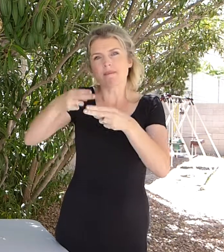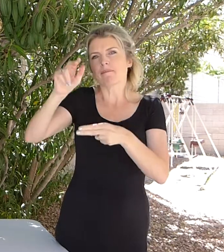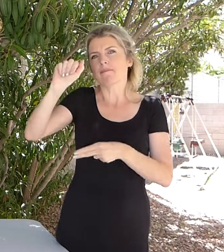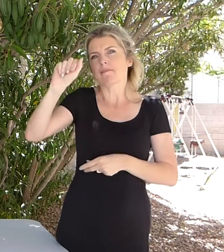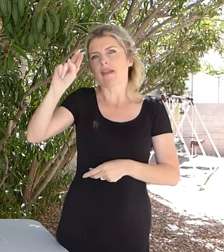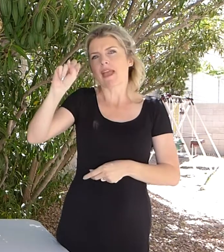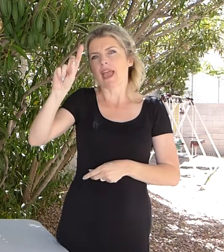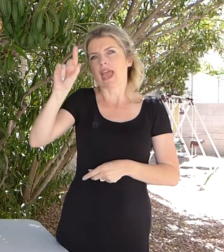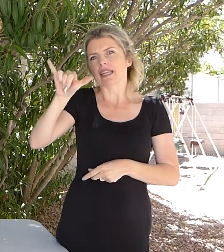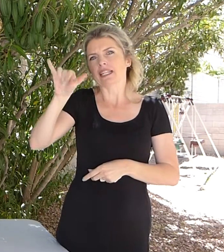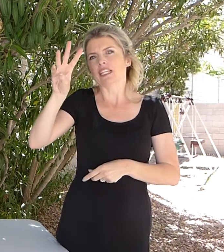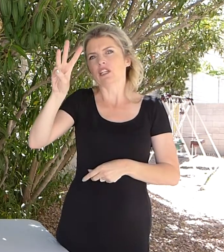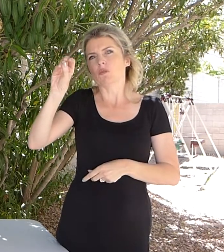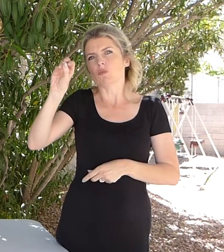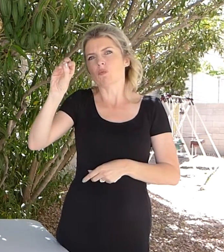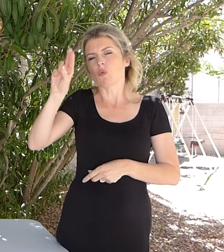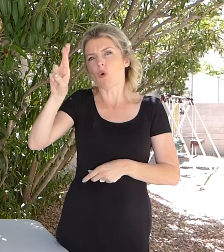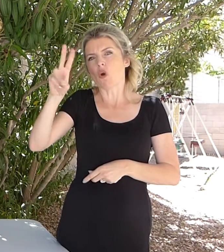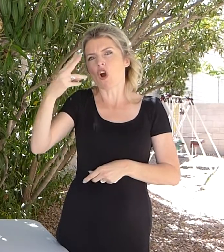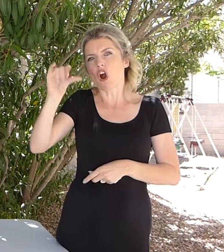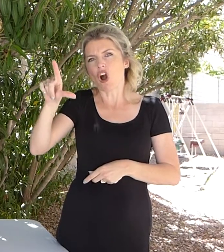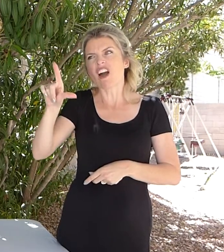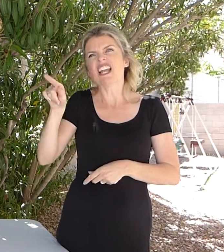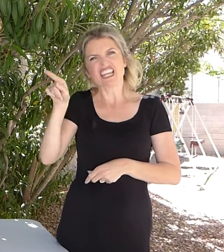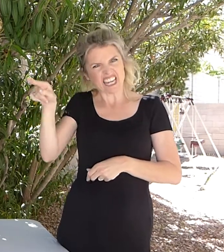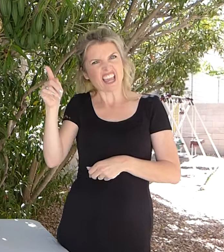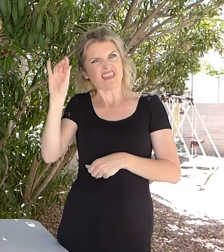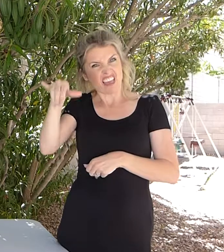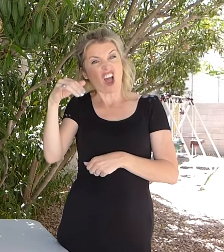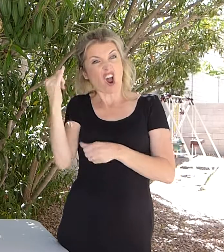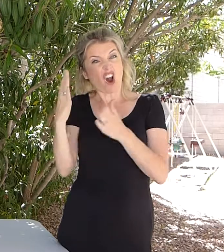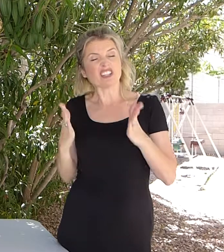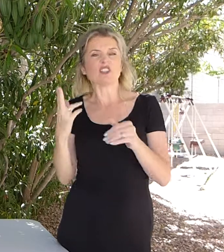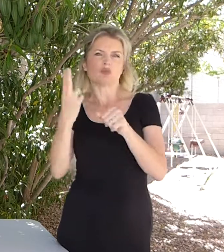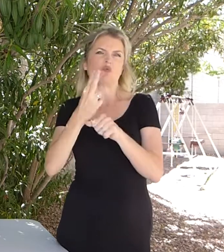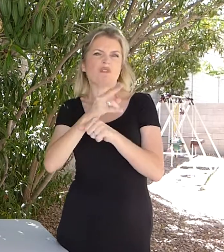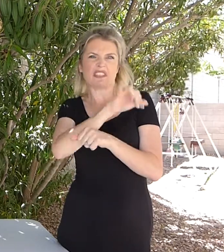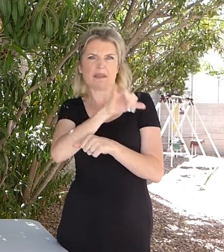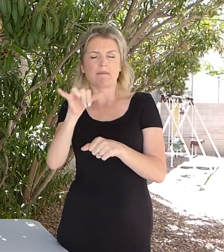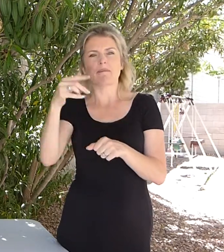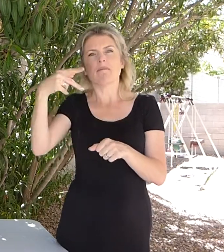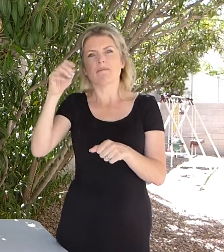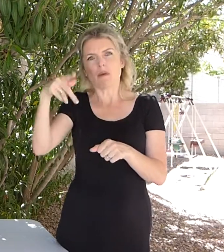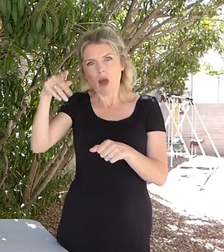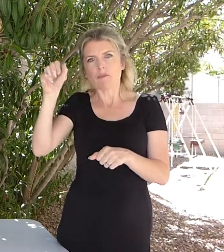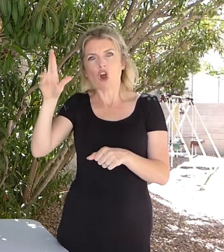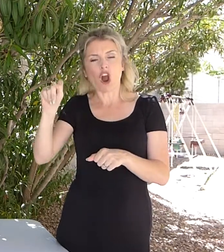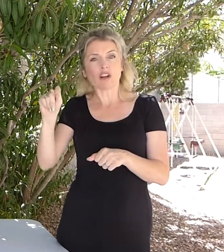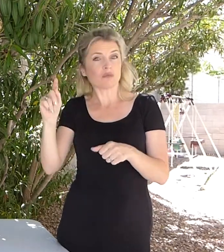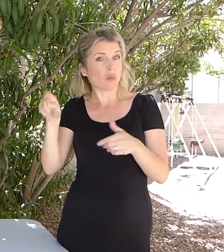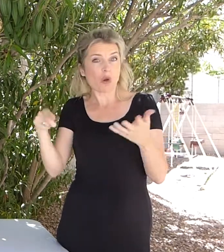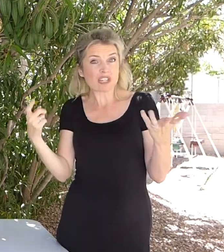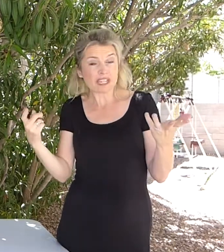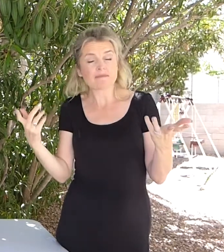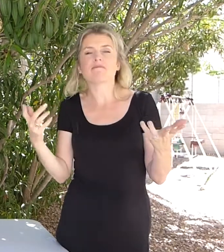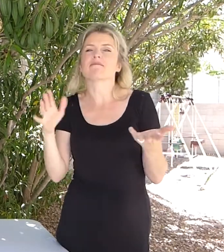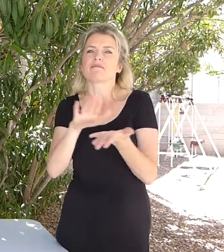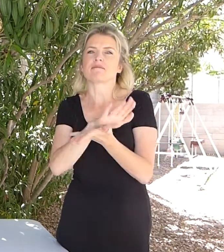did lots of pop art. So this is kind of Andy Warhol inspired, and all you need is paper.